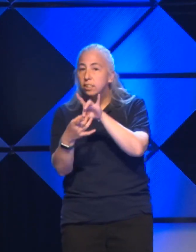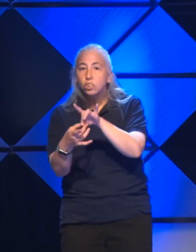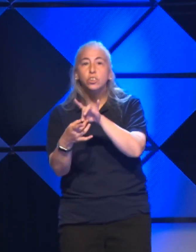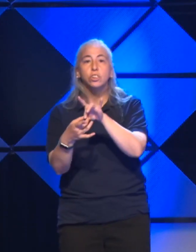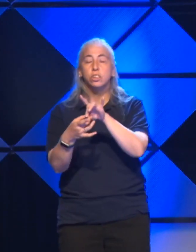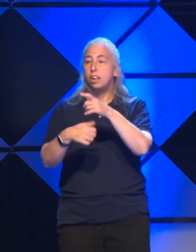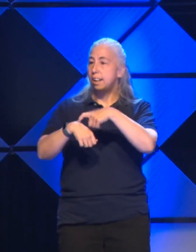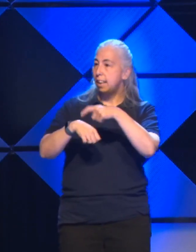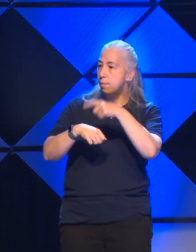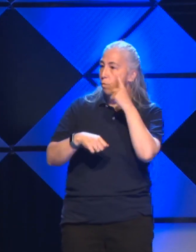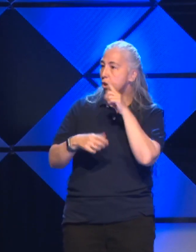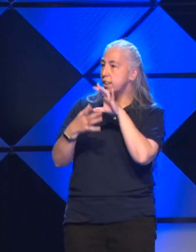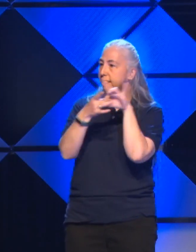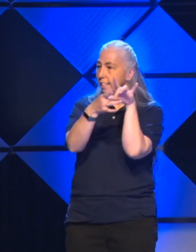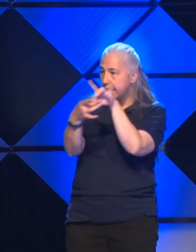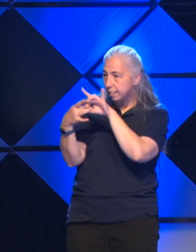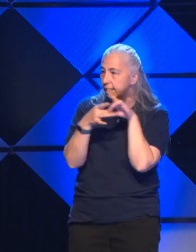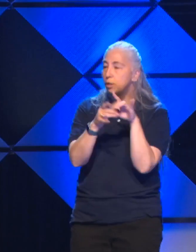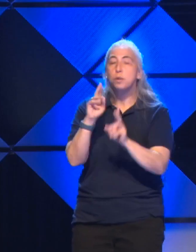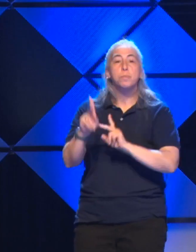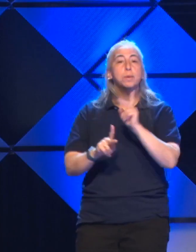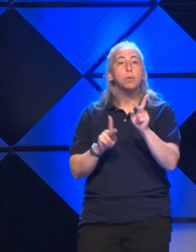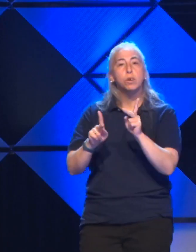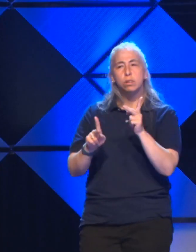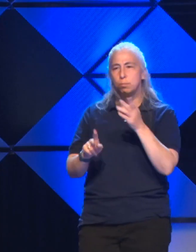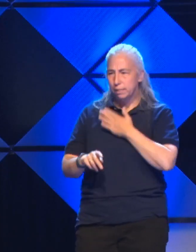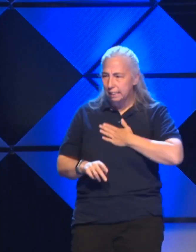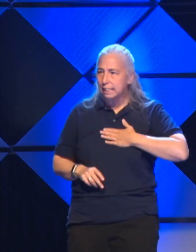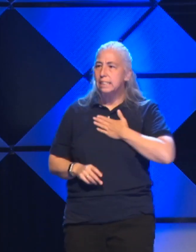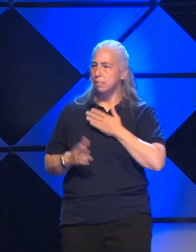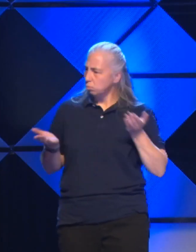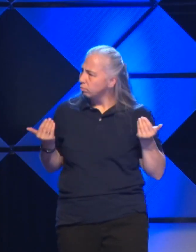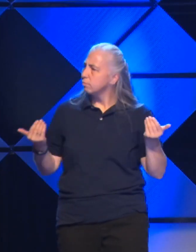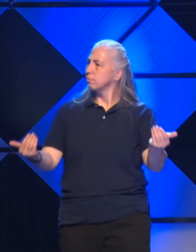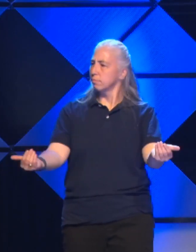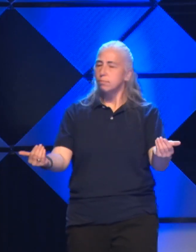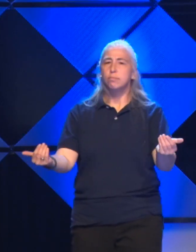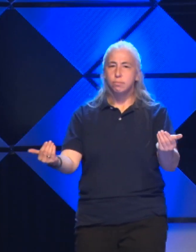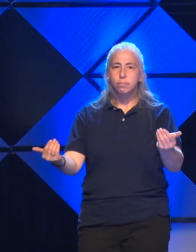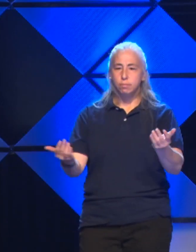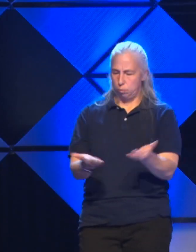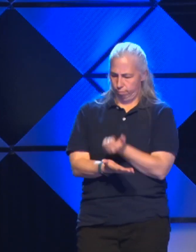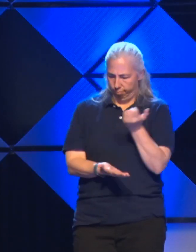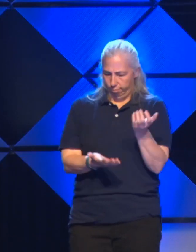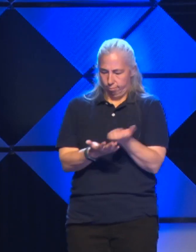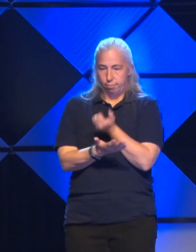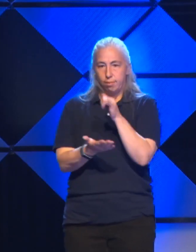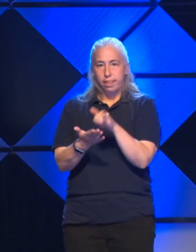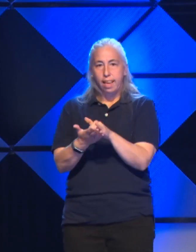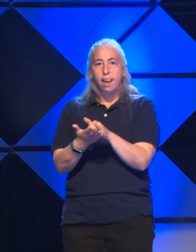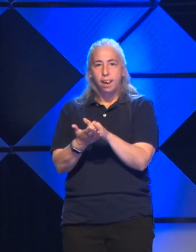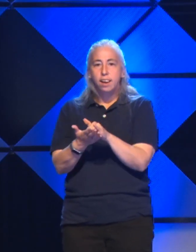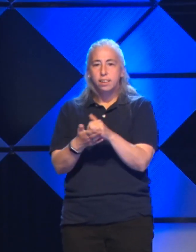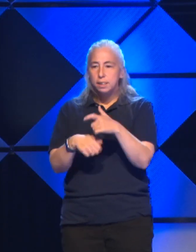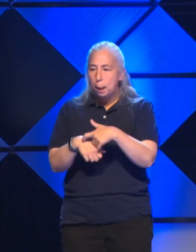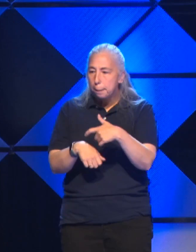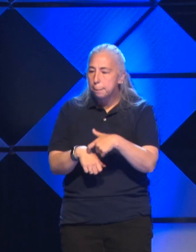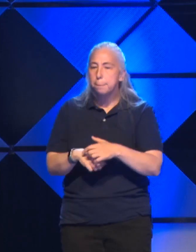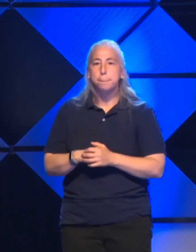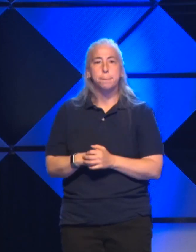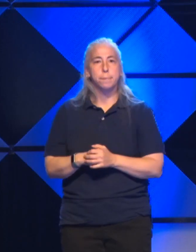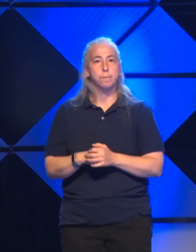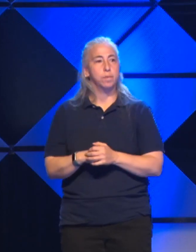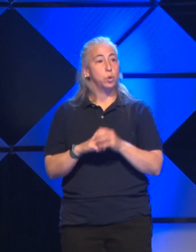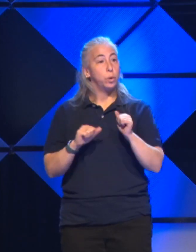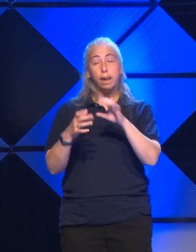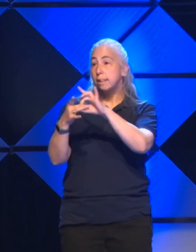with people around you, with people like you, do it. Take advantage. Invest time in connecting